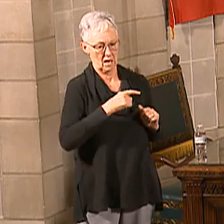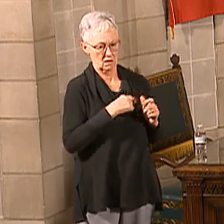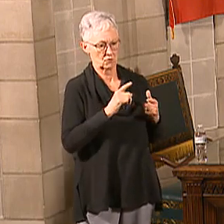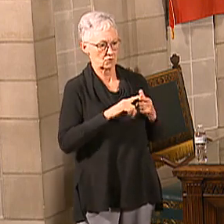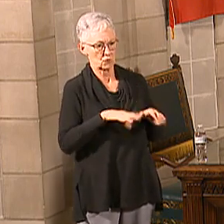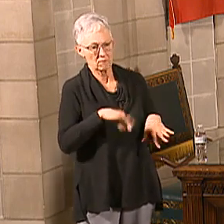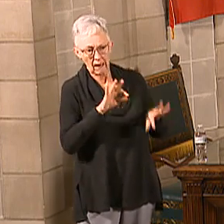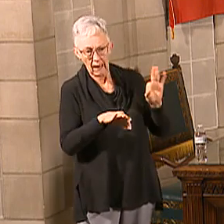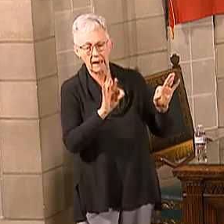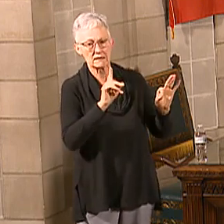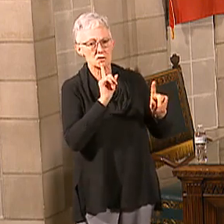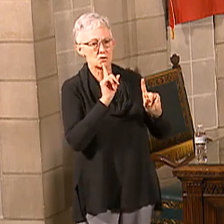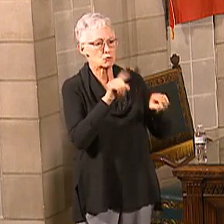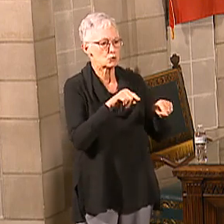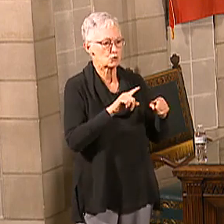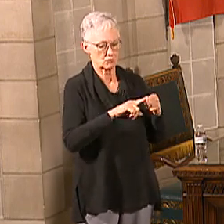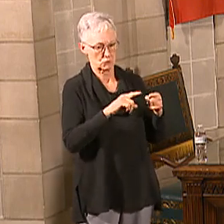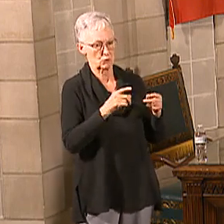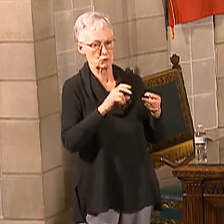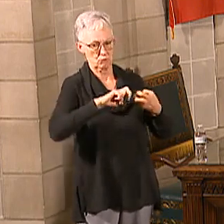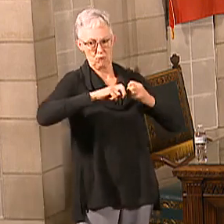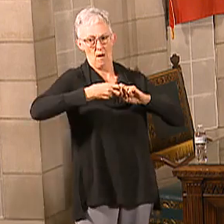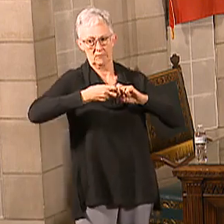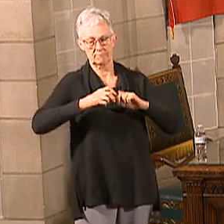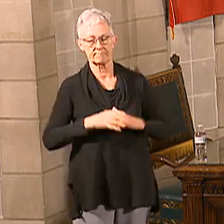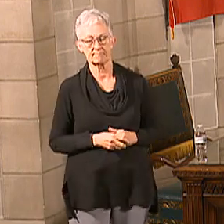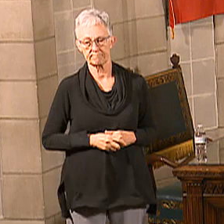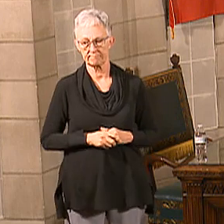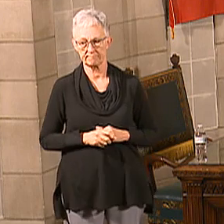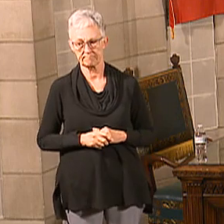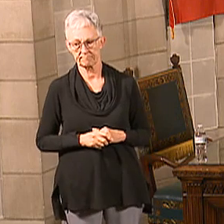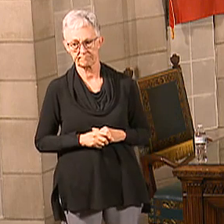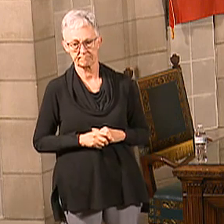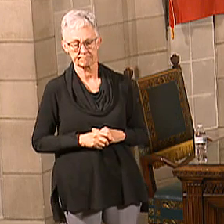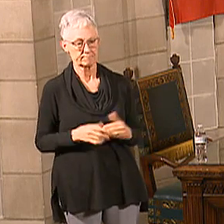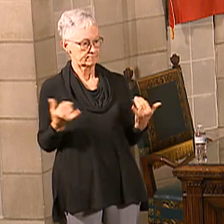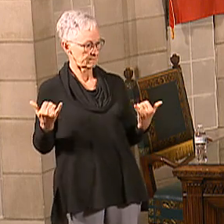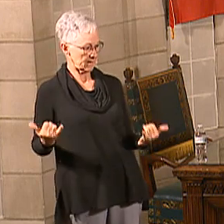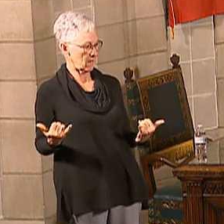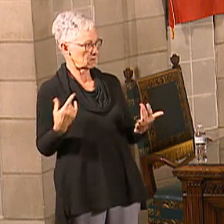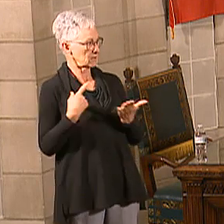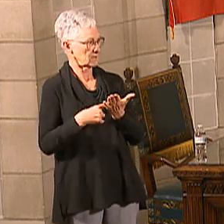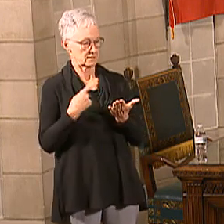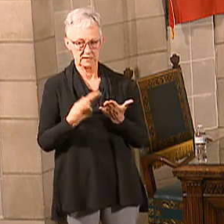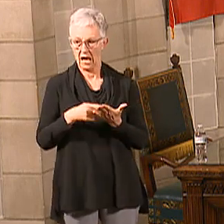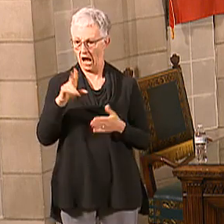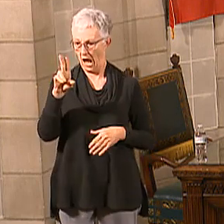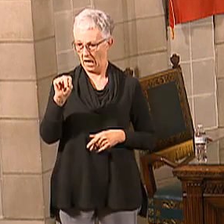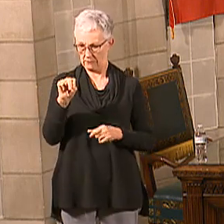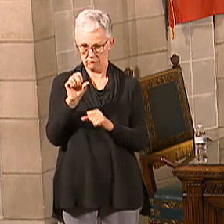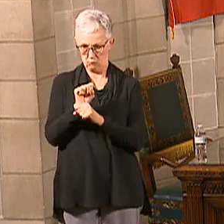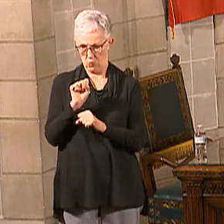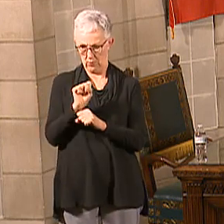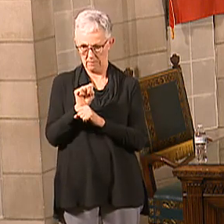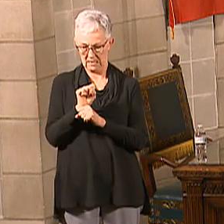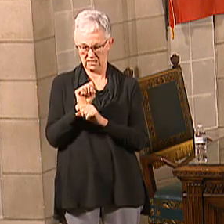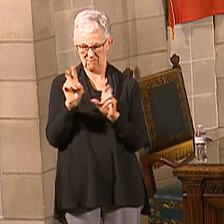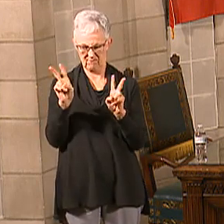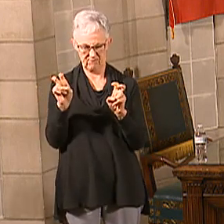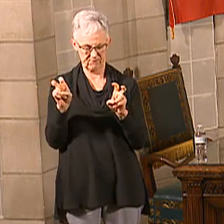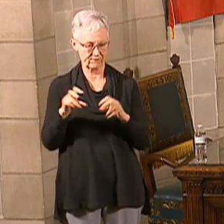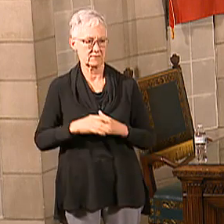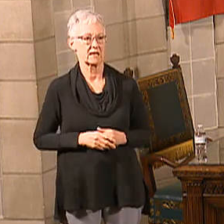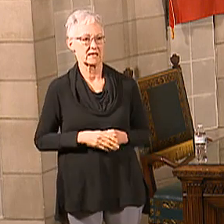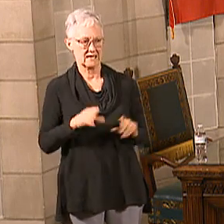All right, so now we're going to move on to the unemployment section and the executive order that we updated as well. So